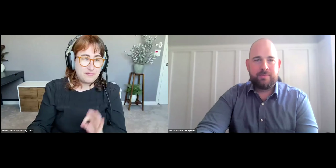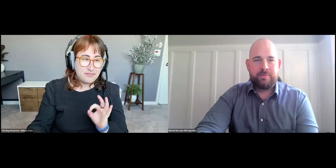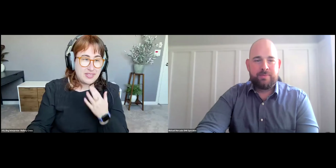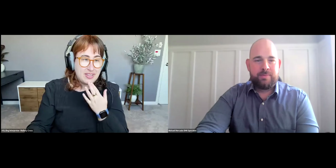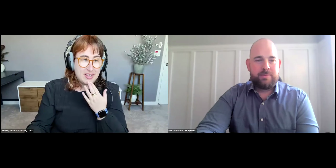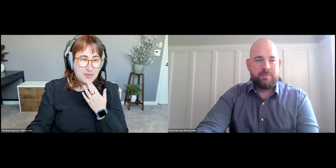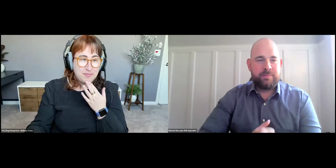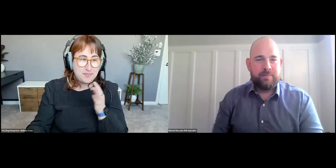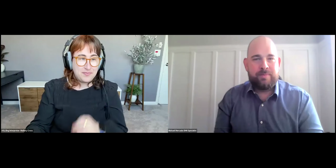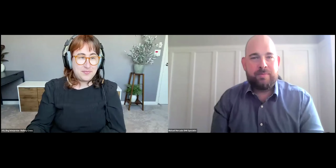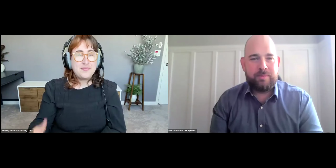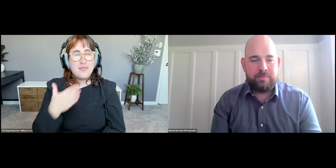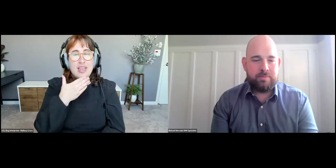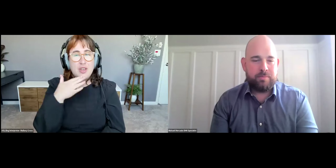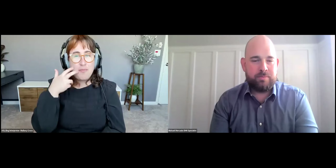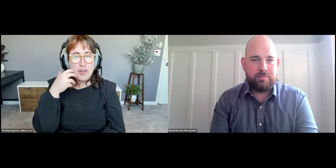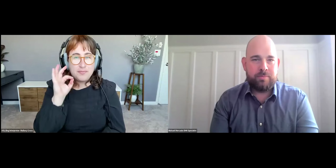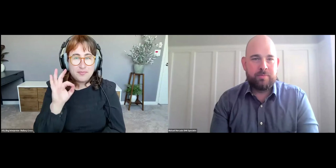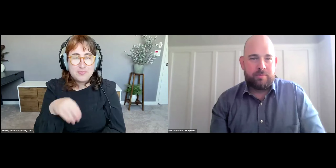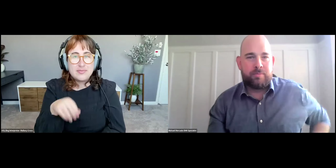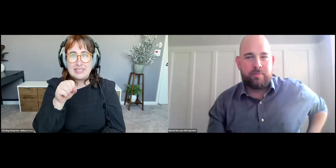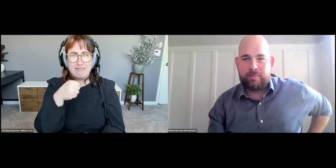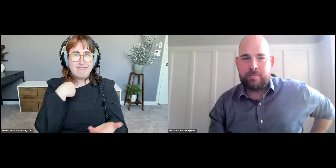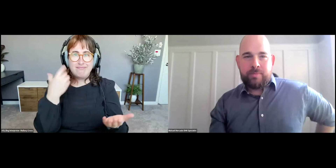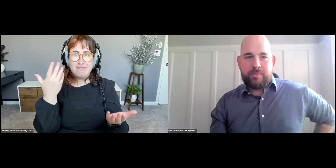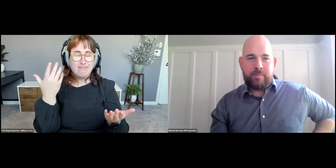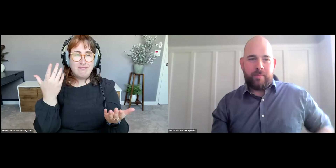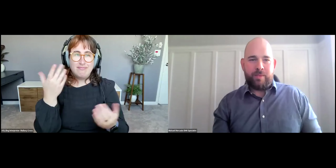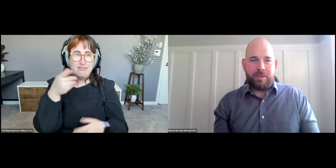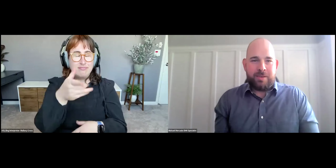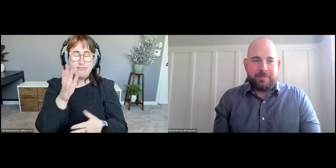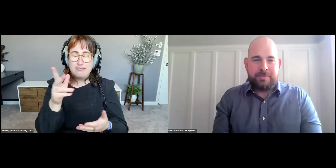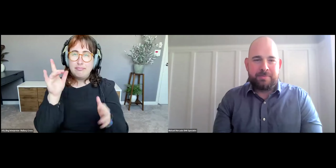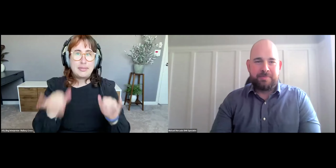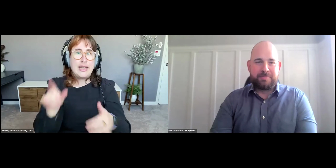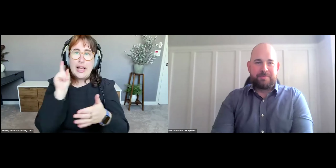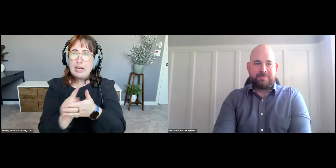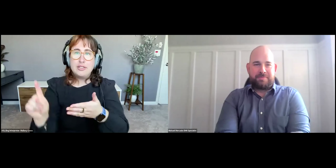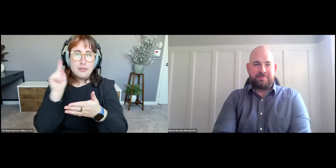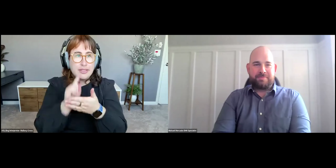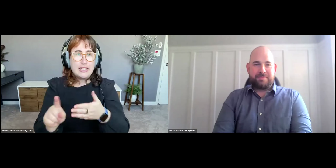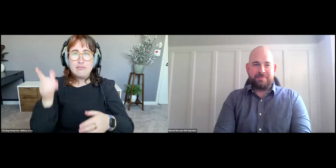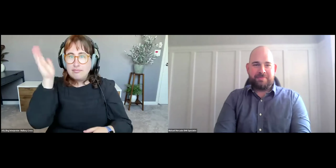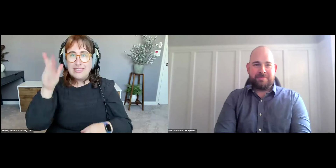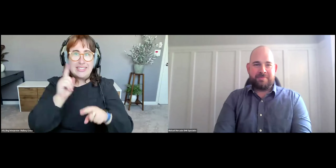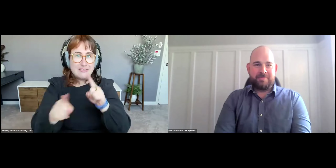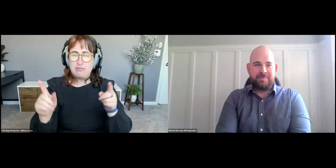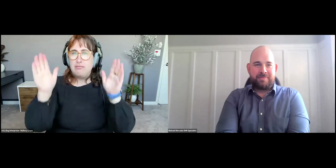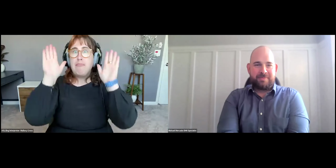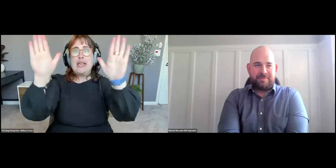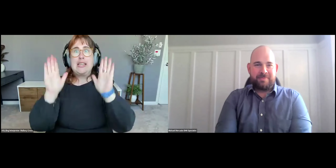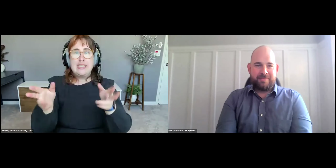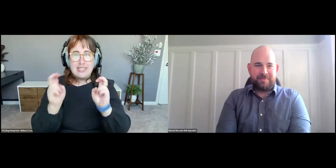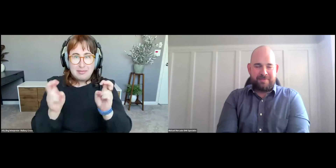Excellent. Thank you very much, Michael. Again, I think you consistently give us excellent topics that